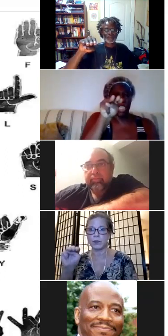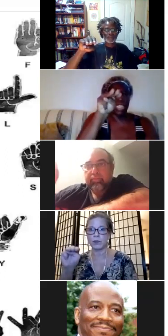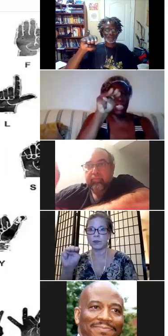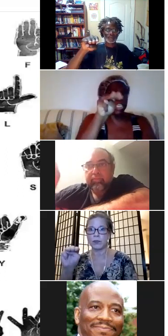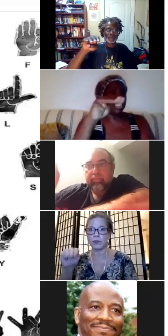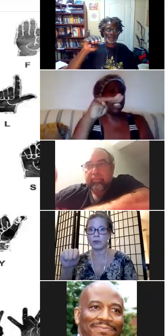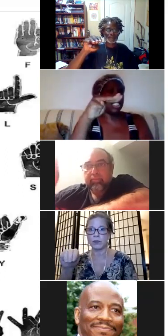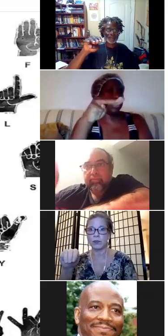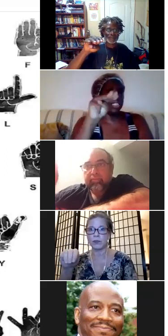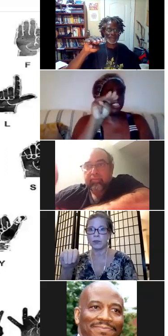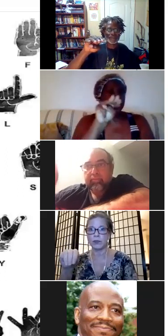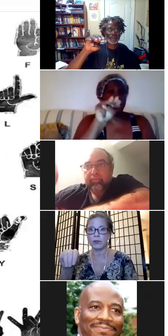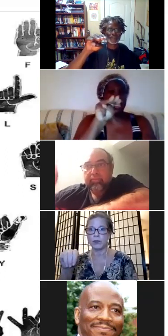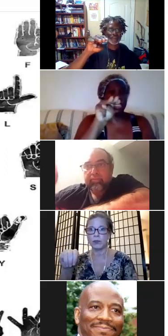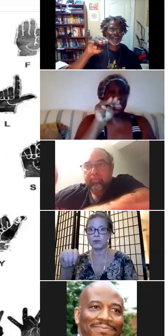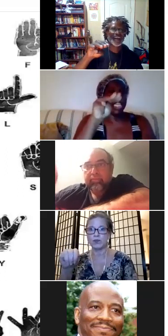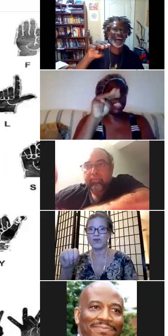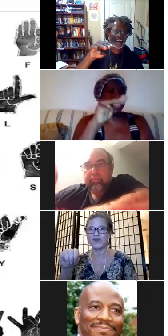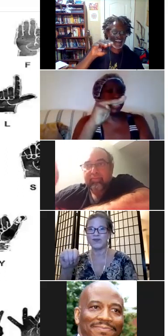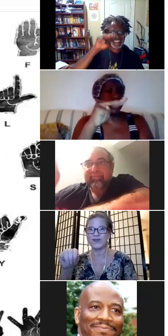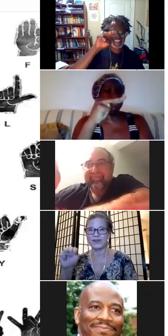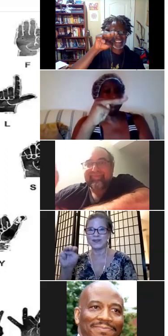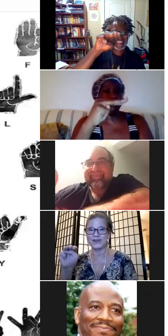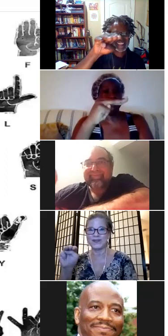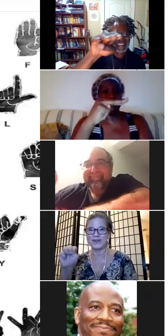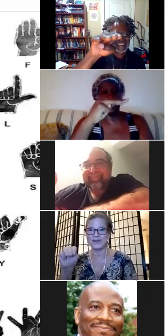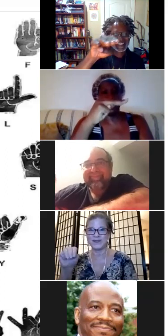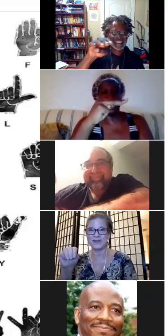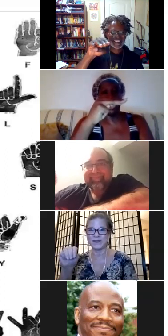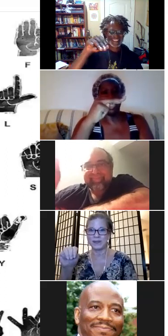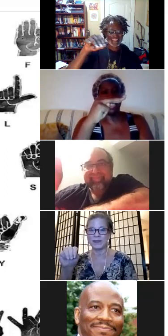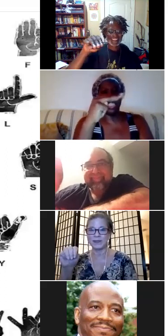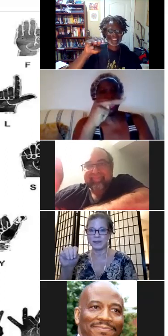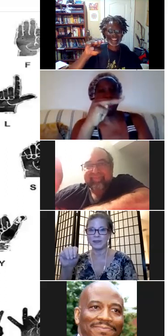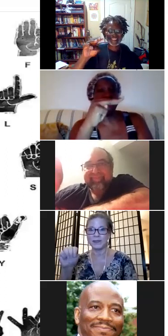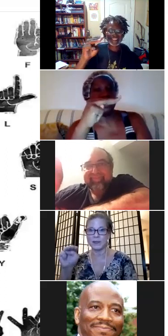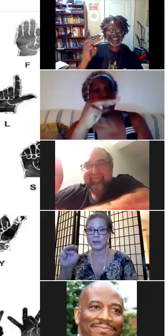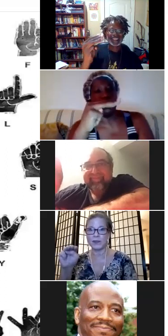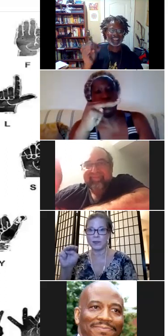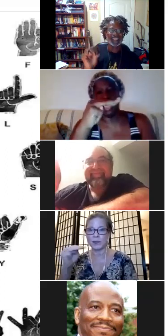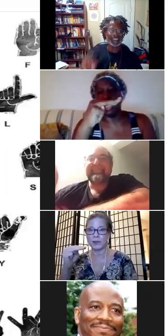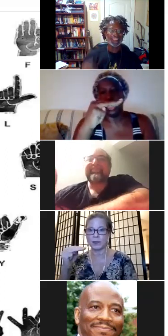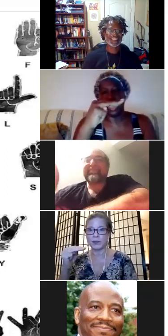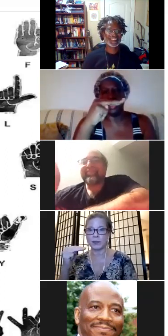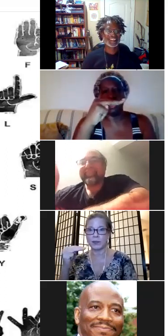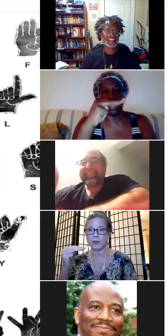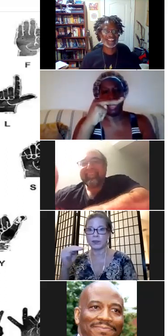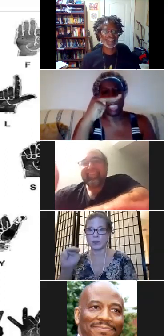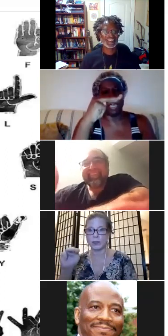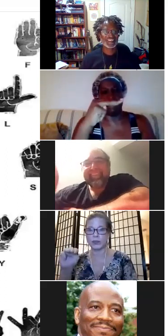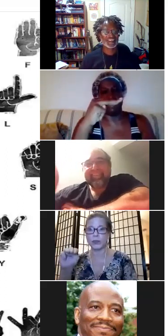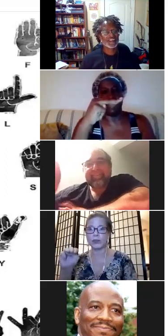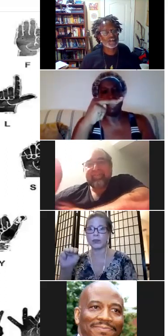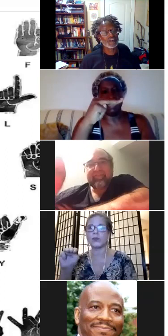That looked like a this. ammunition. This M, This M is usually called an